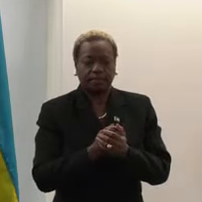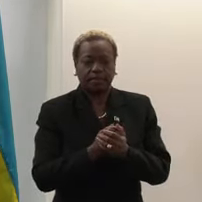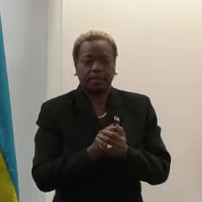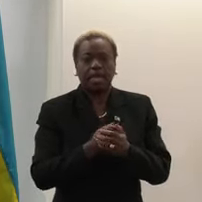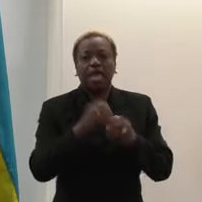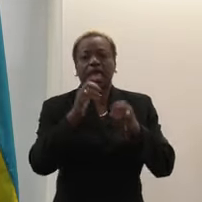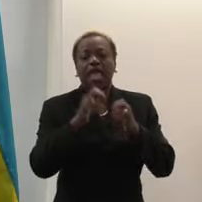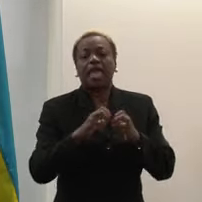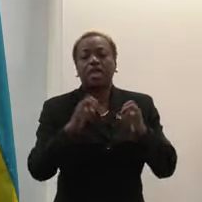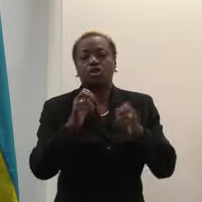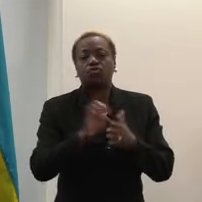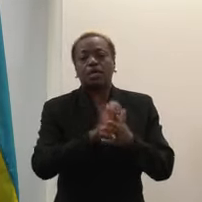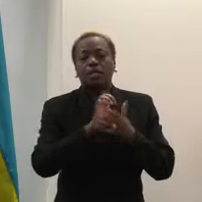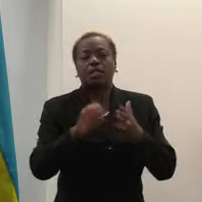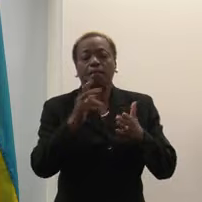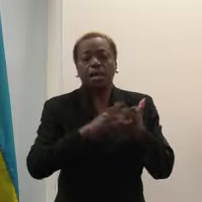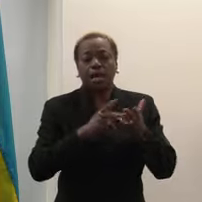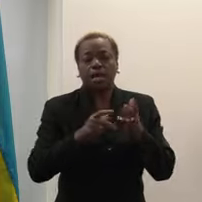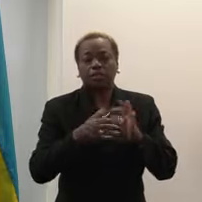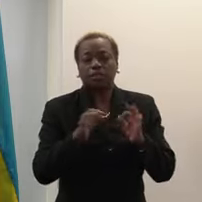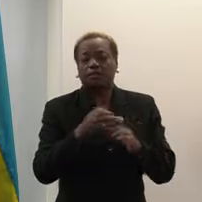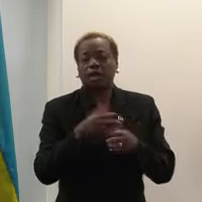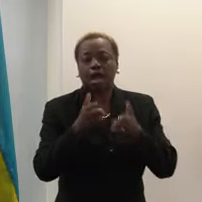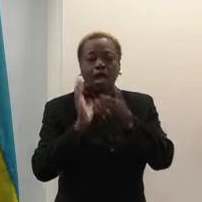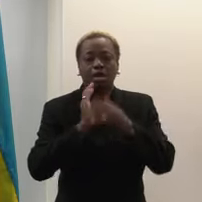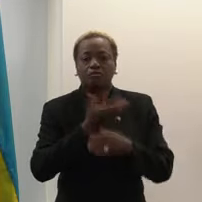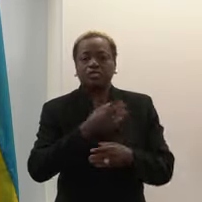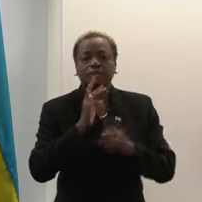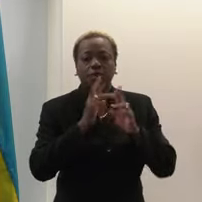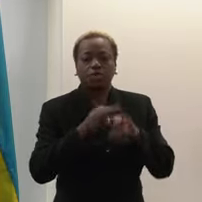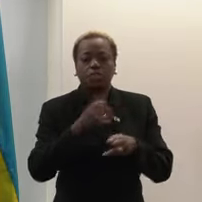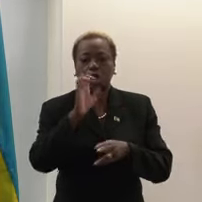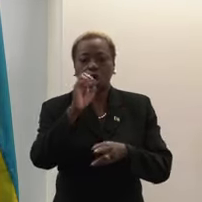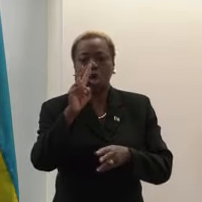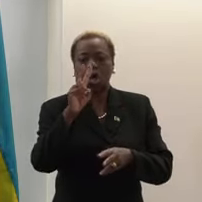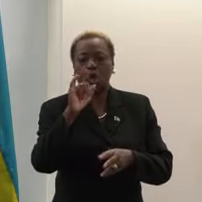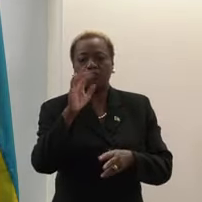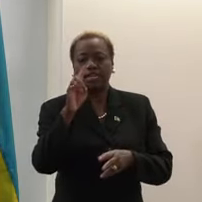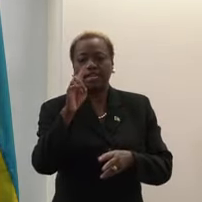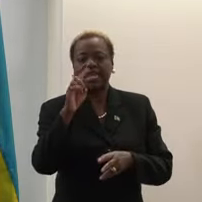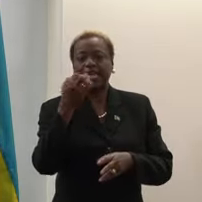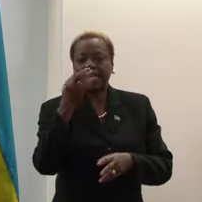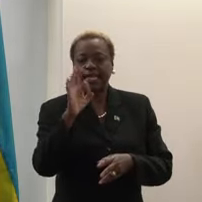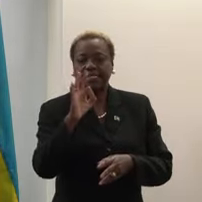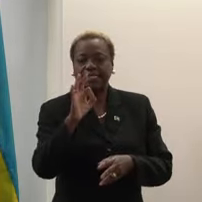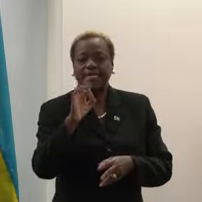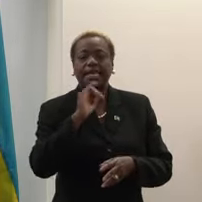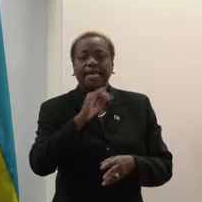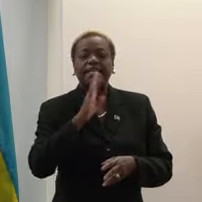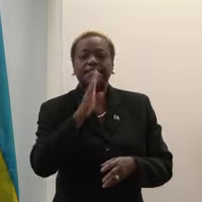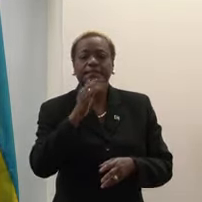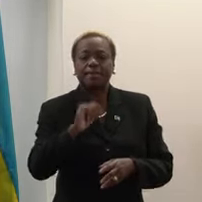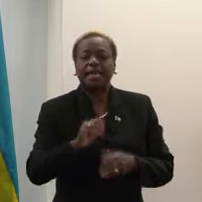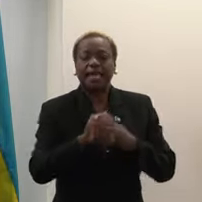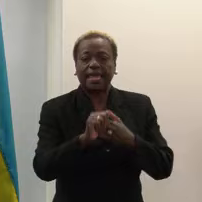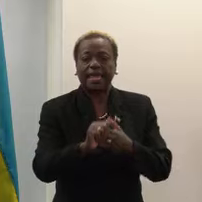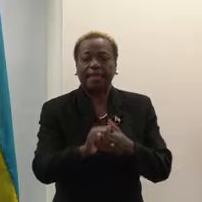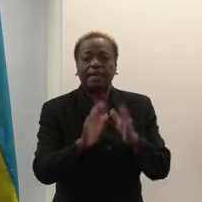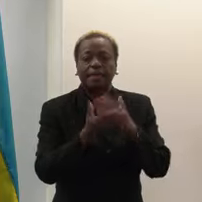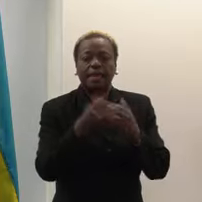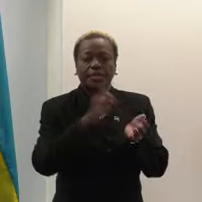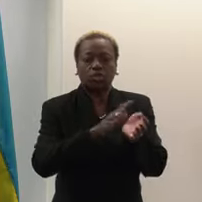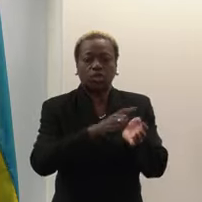part of our response to the COVID-19 is being led by Dr. Merslin Dahl